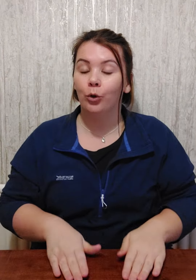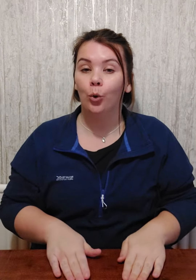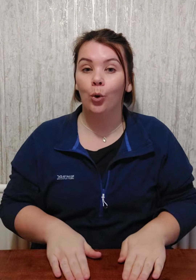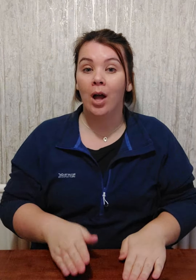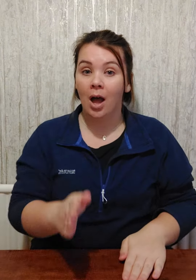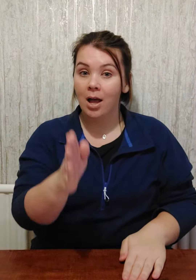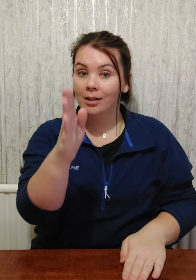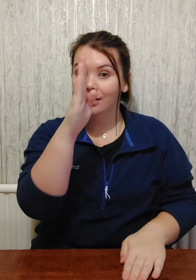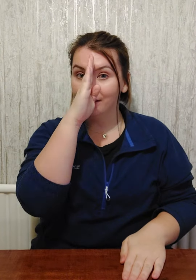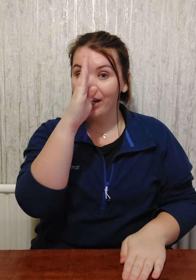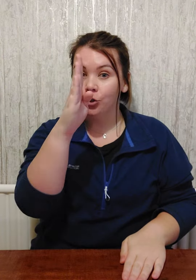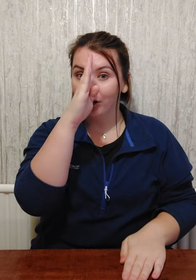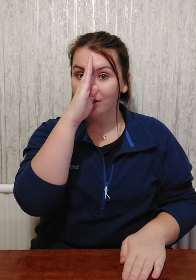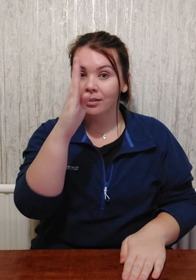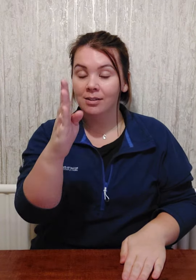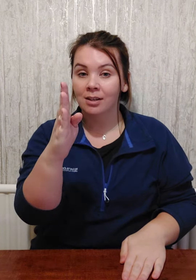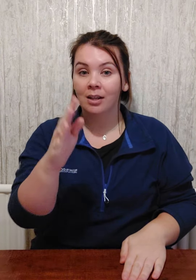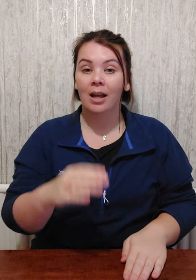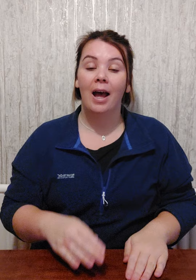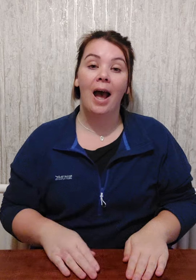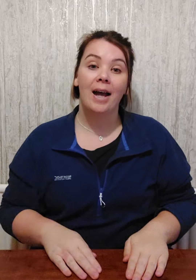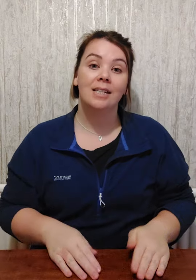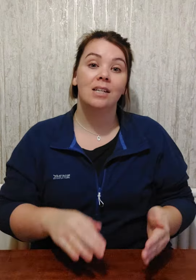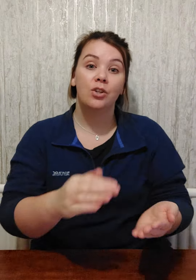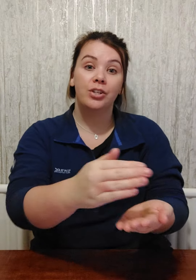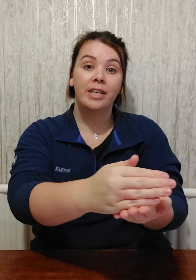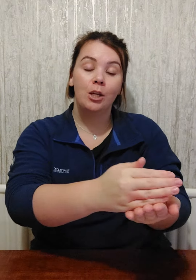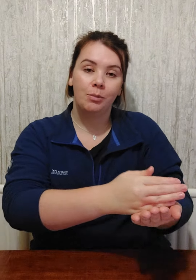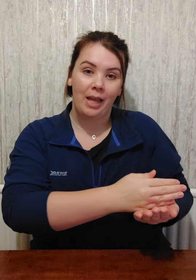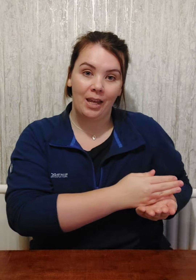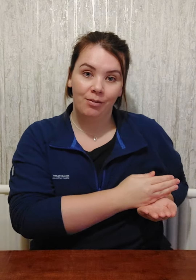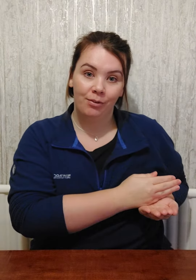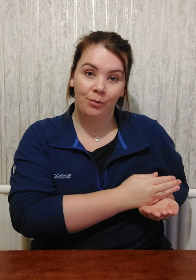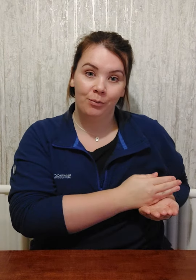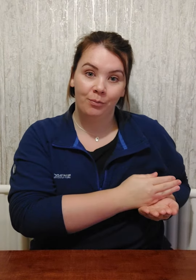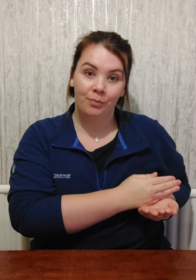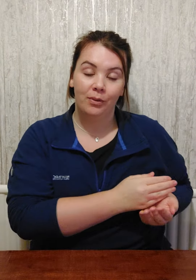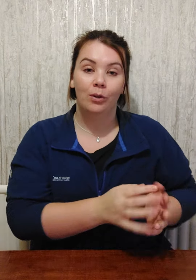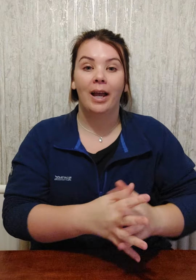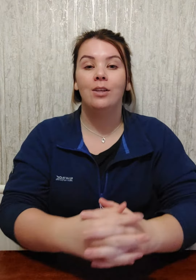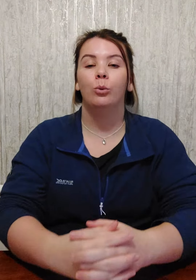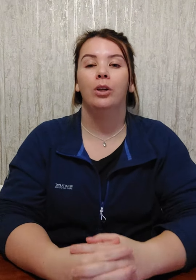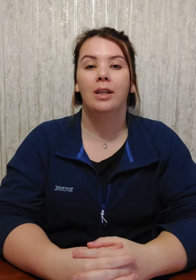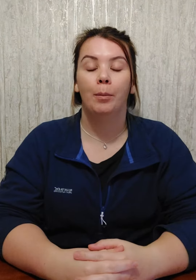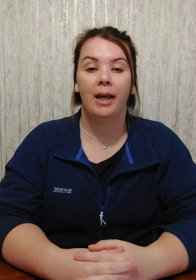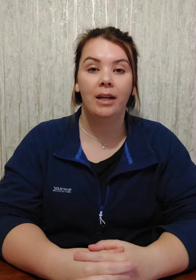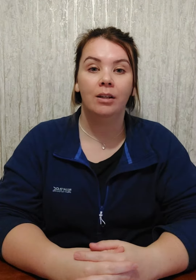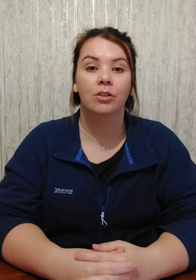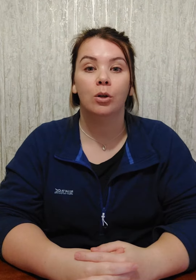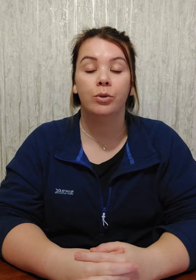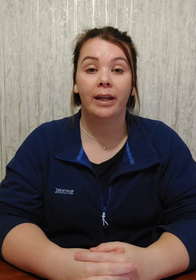for dangerous and to keep safe. Okay, so we'll look at them again. So